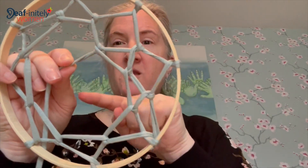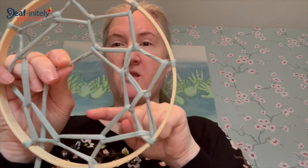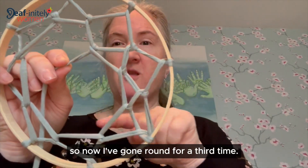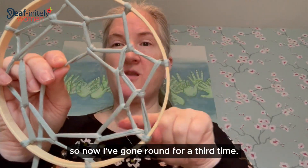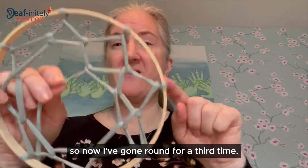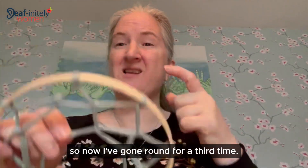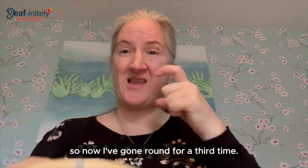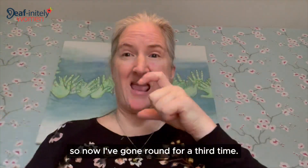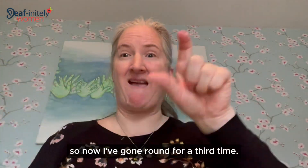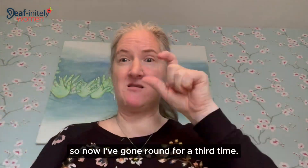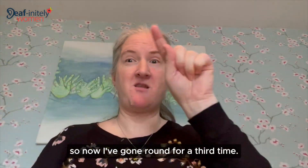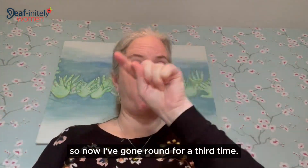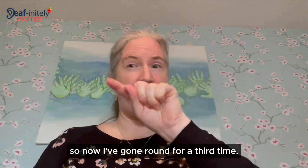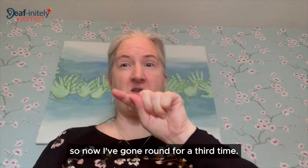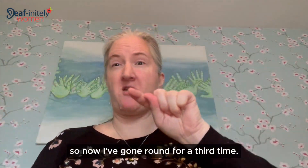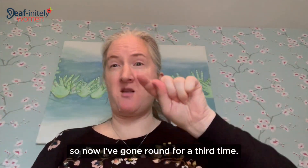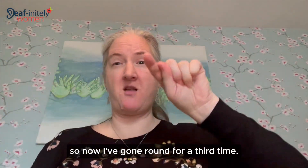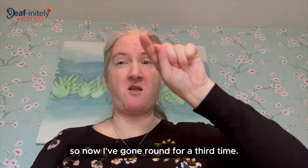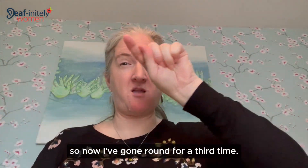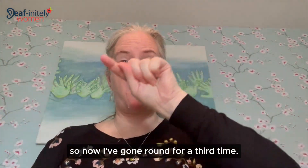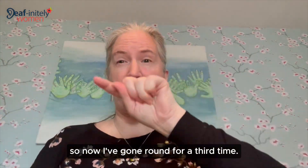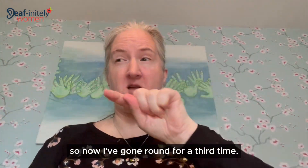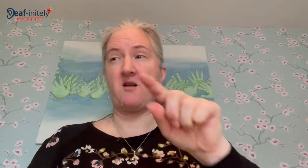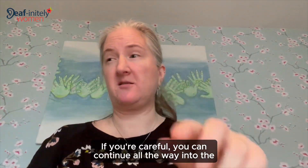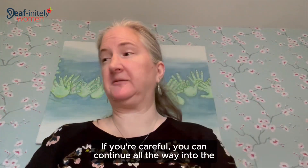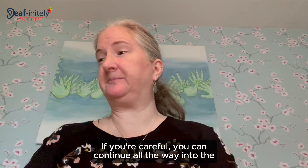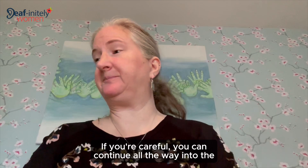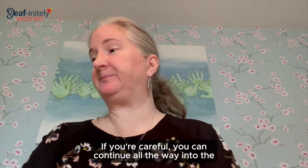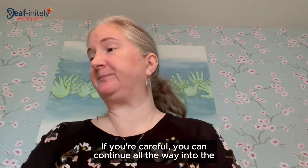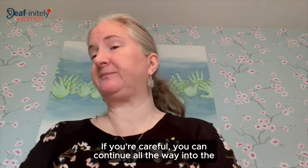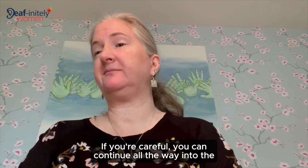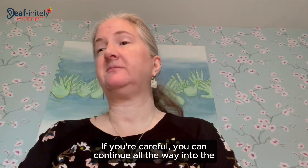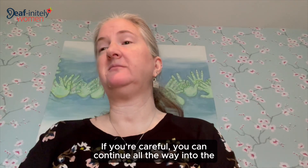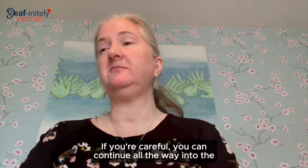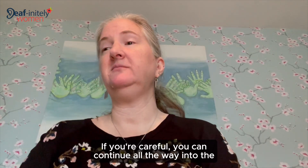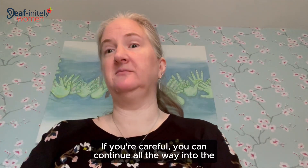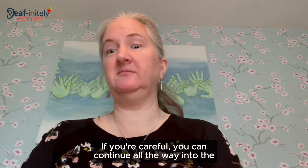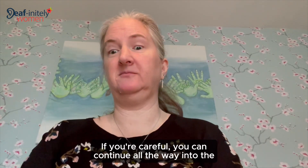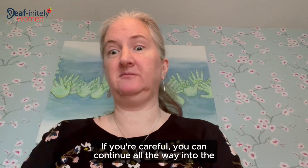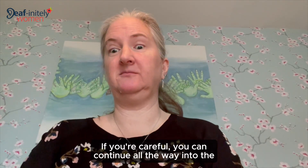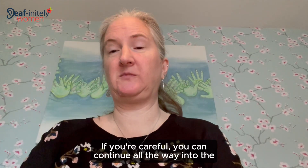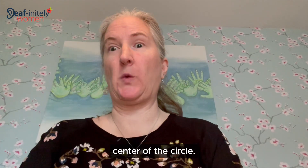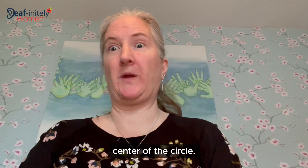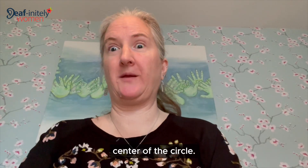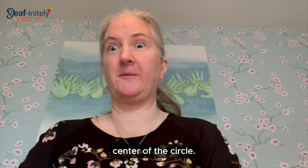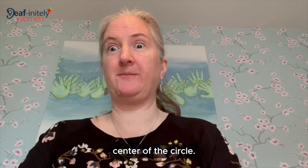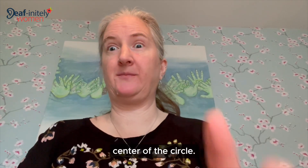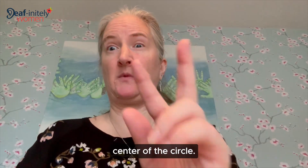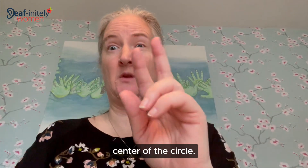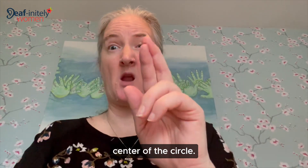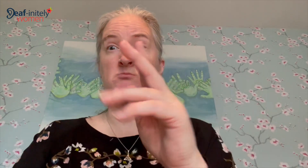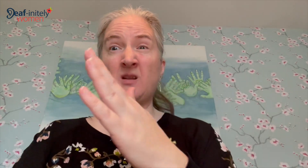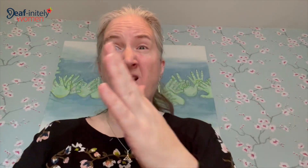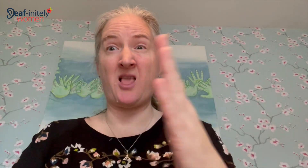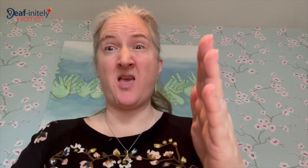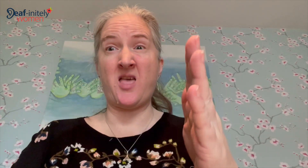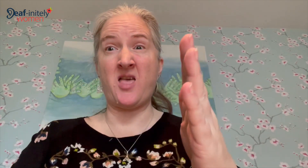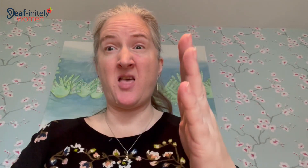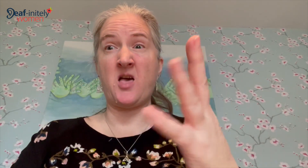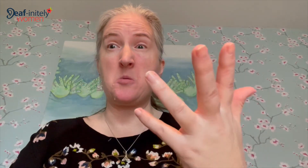So now I've gone round for a third time. If you're careful, you can continue all the way into the centre of the circle.